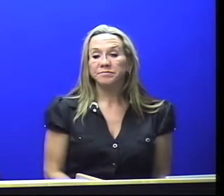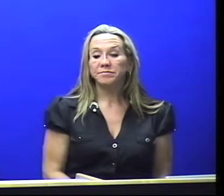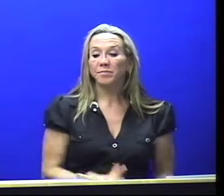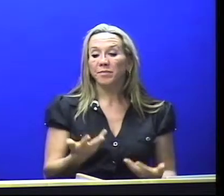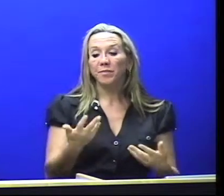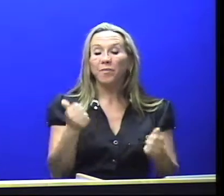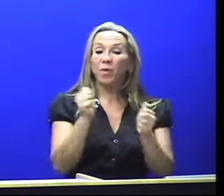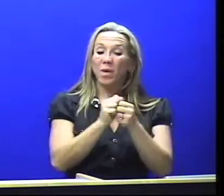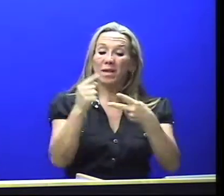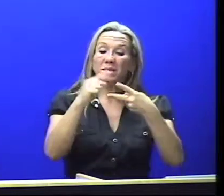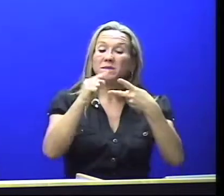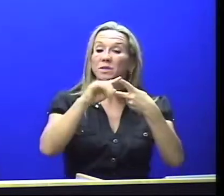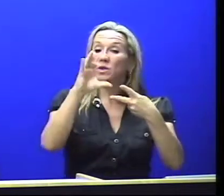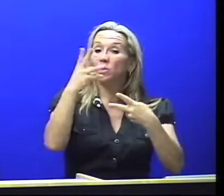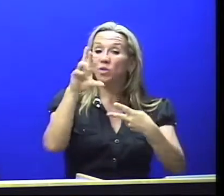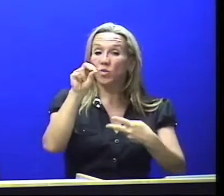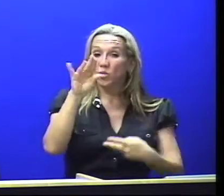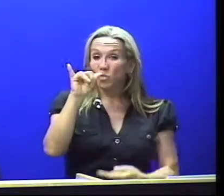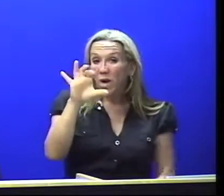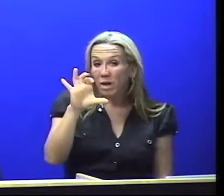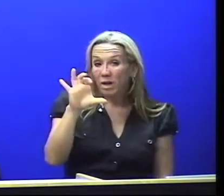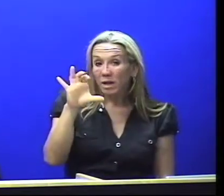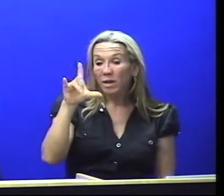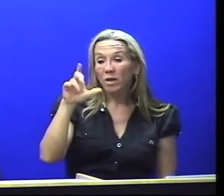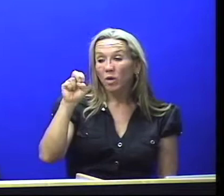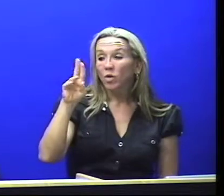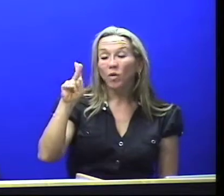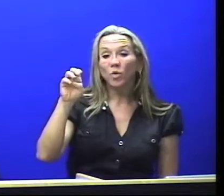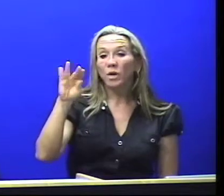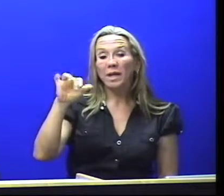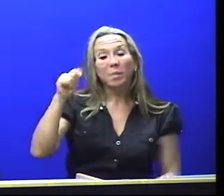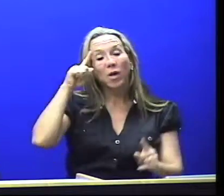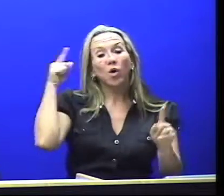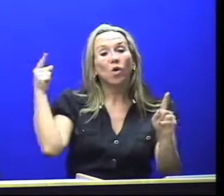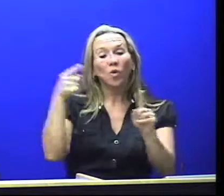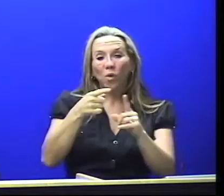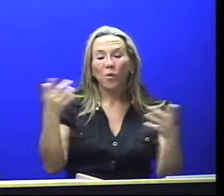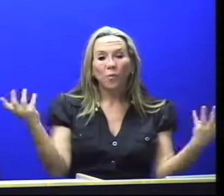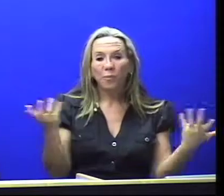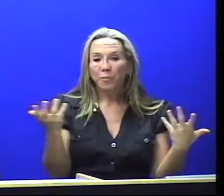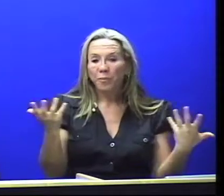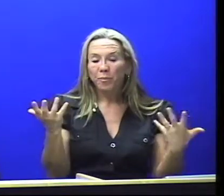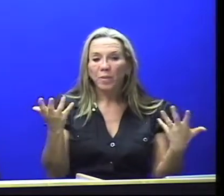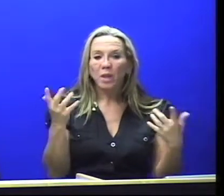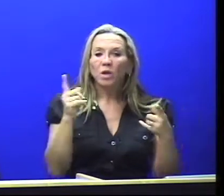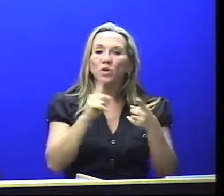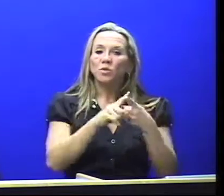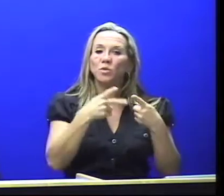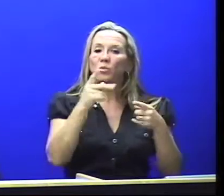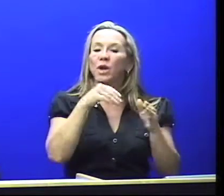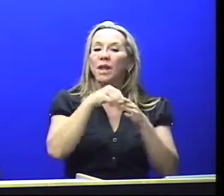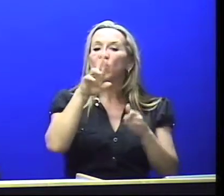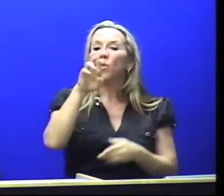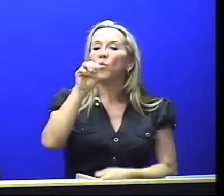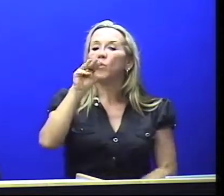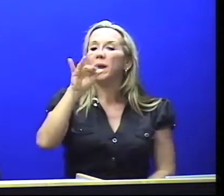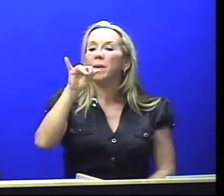With chronic leukemias, our goal is a remission,